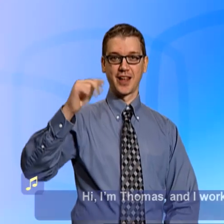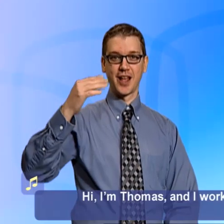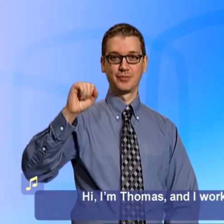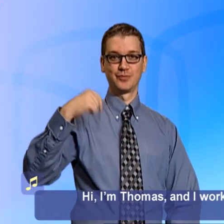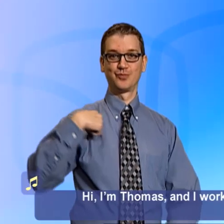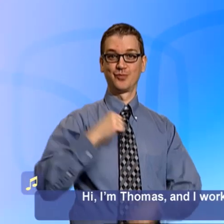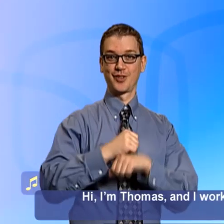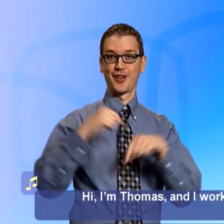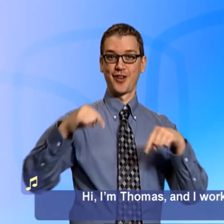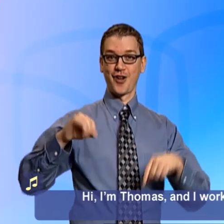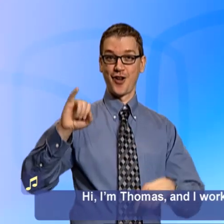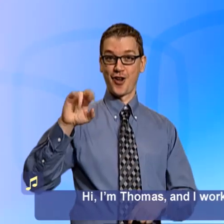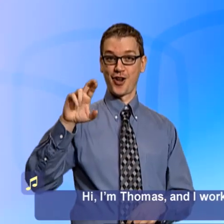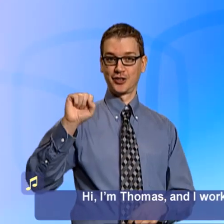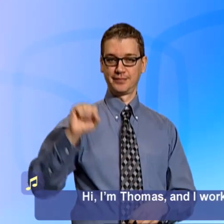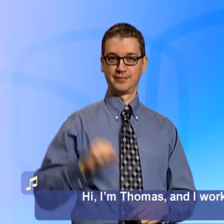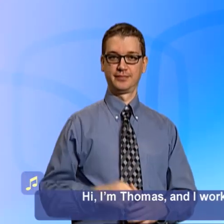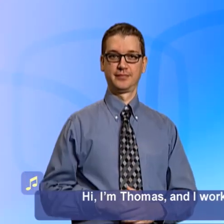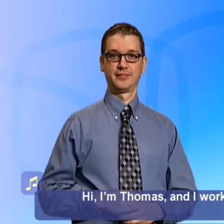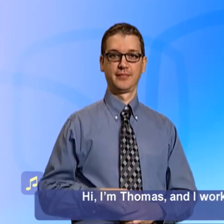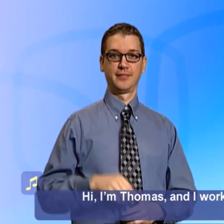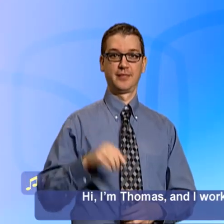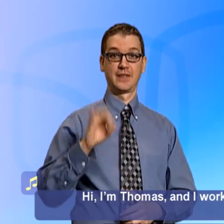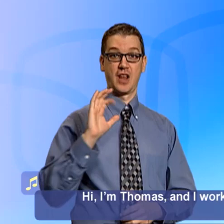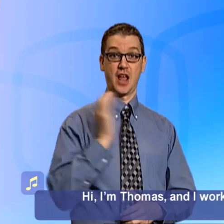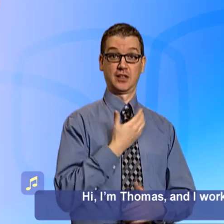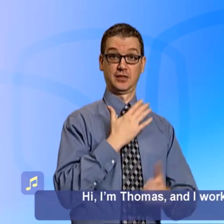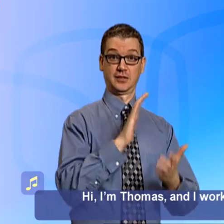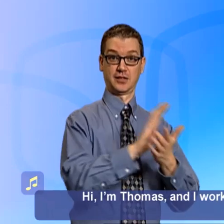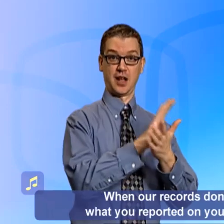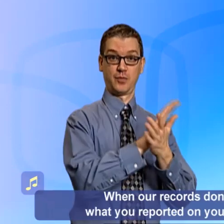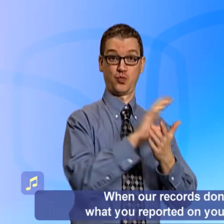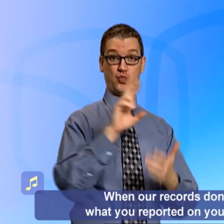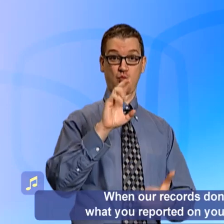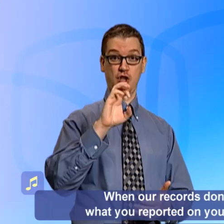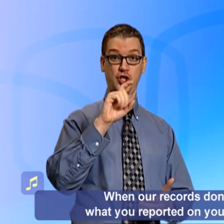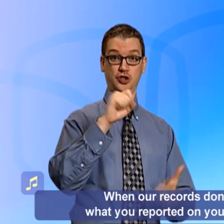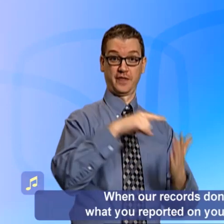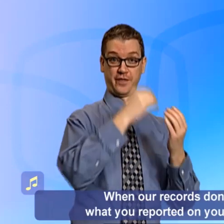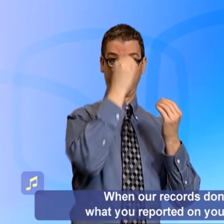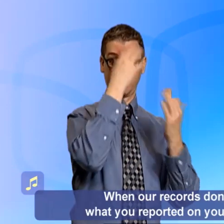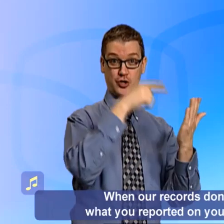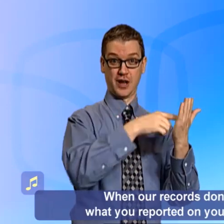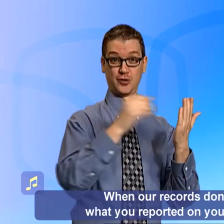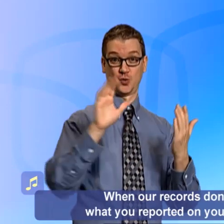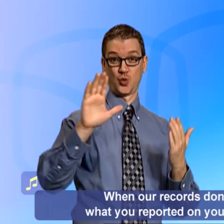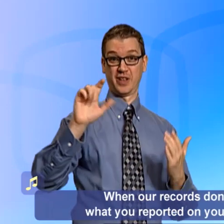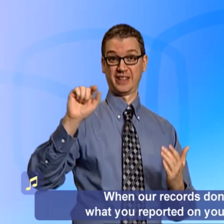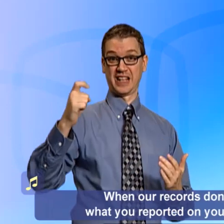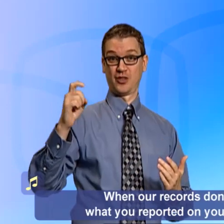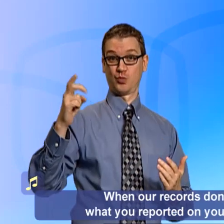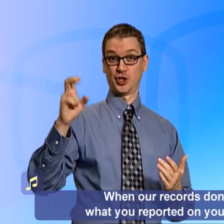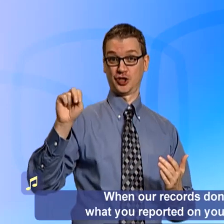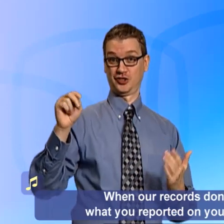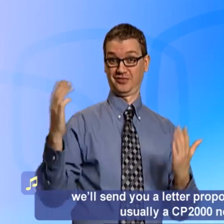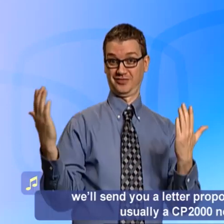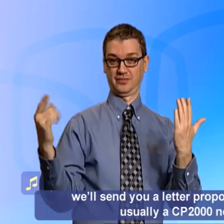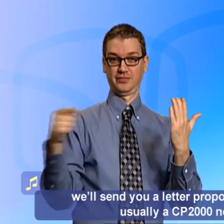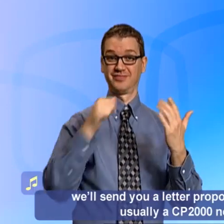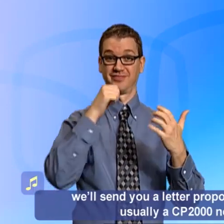Hi, I'm Thomas, and I work for the IRS. When our records don't match what you reported on your tax return, we'll send you a